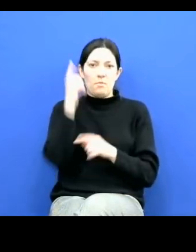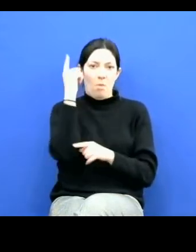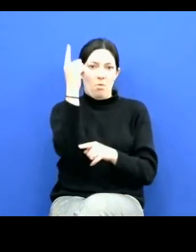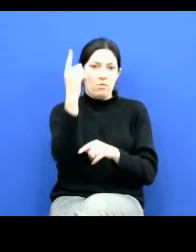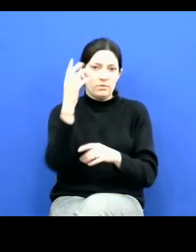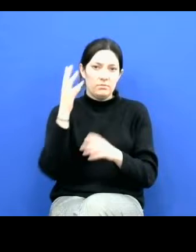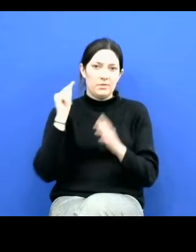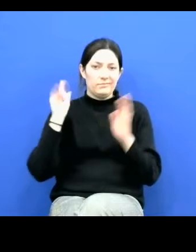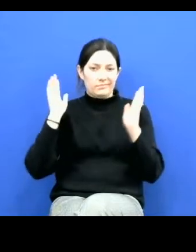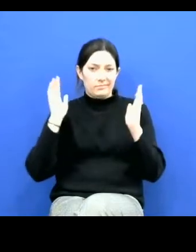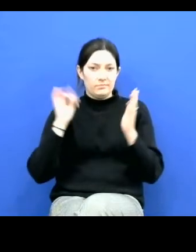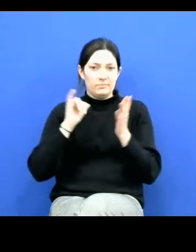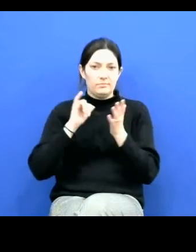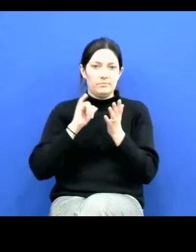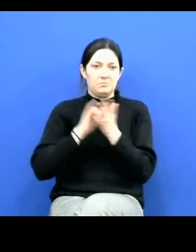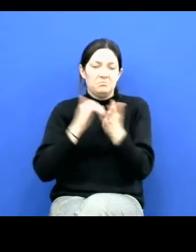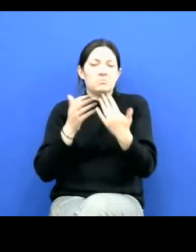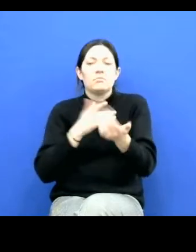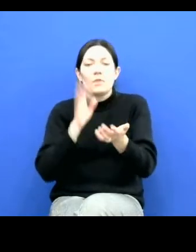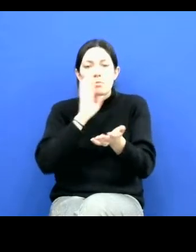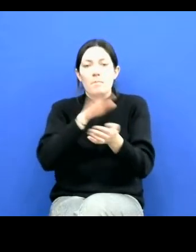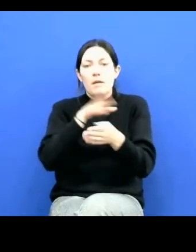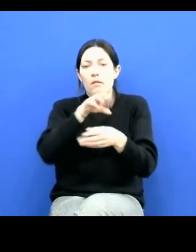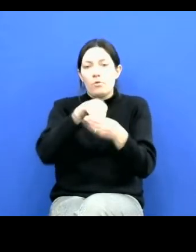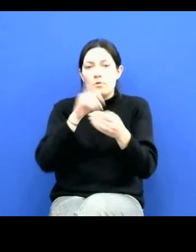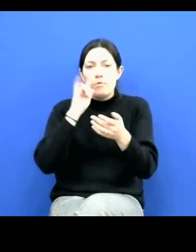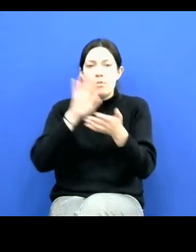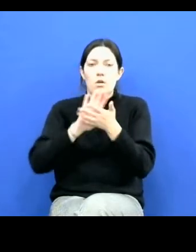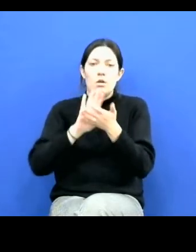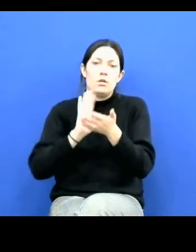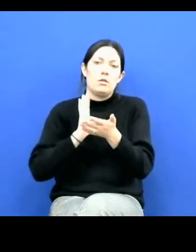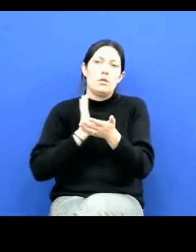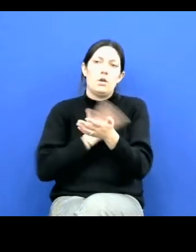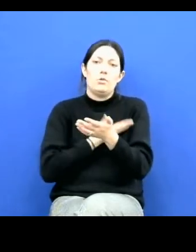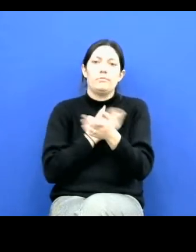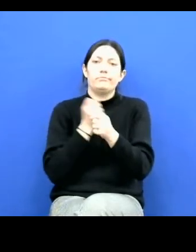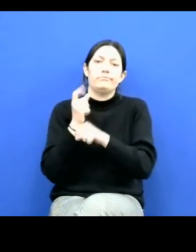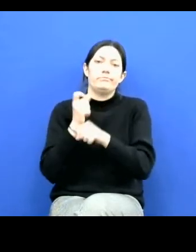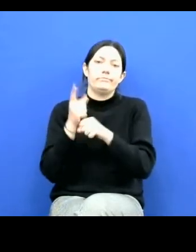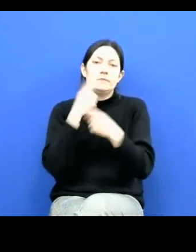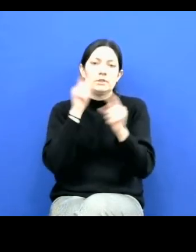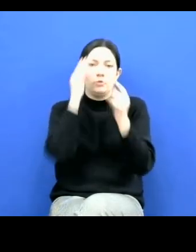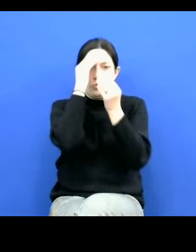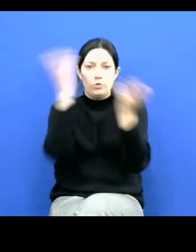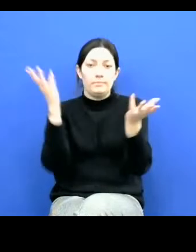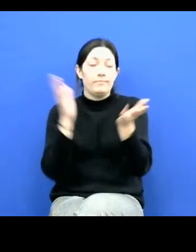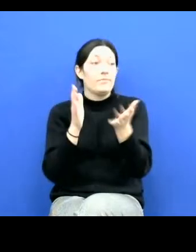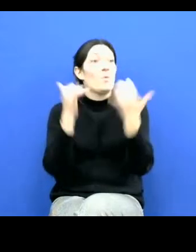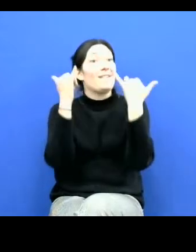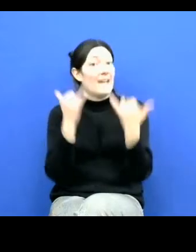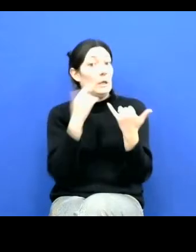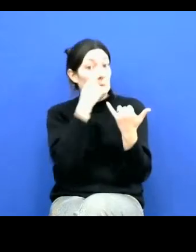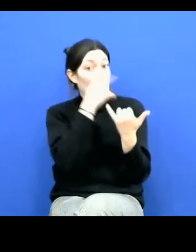our annual disclosure. So, okay. Now, could you please call the